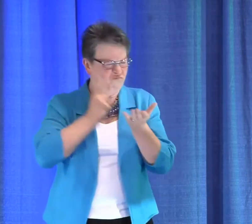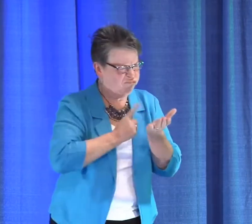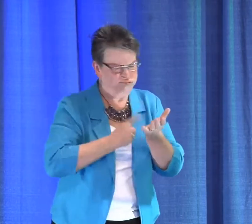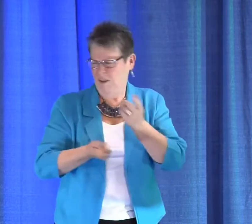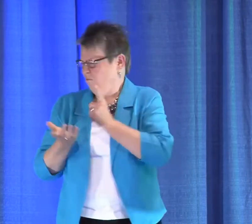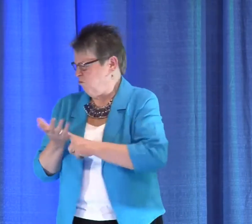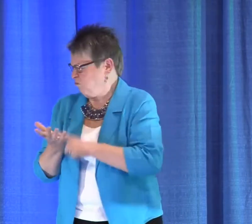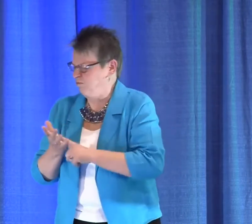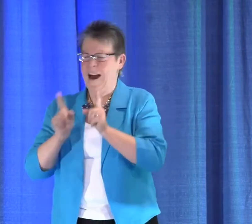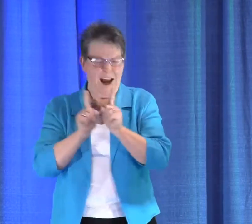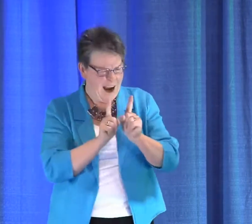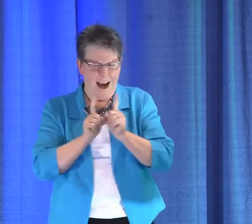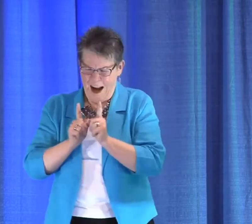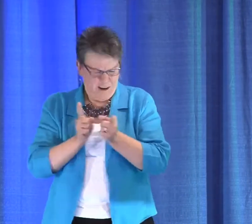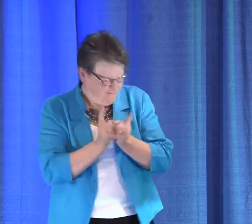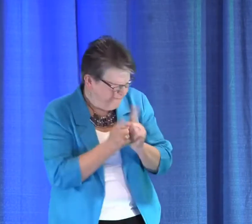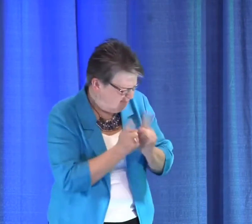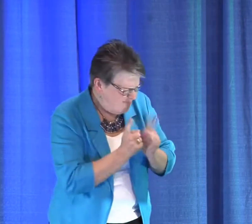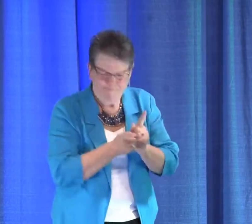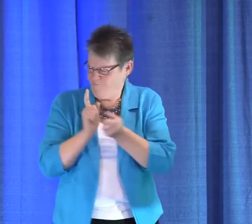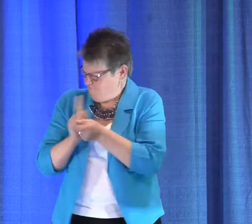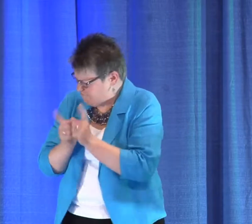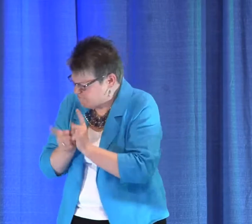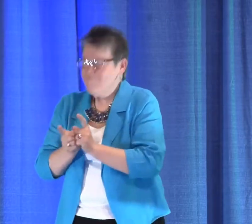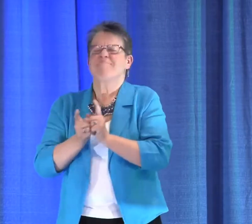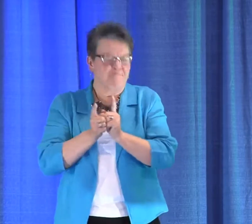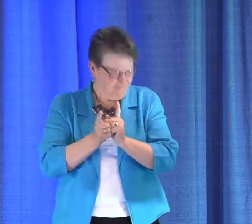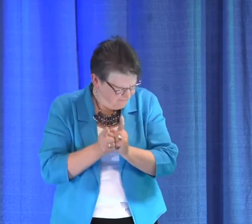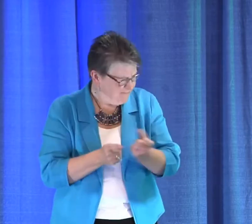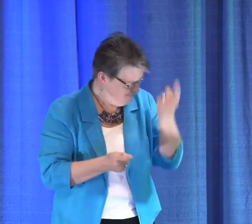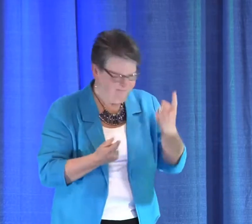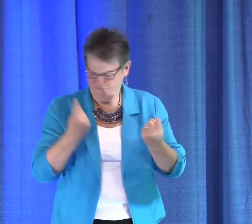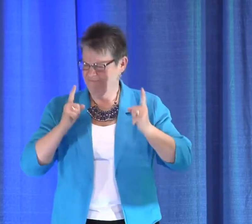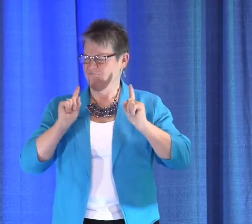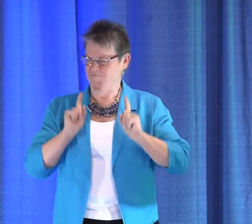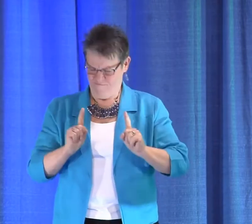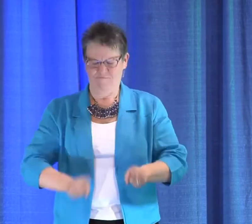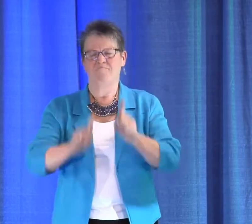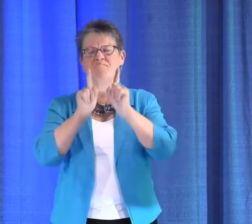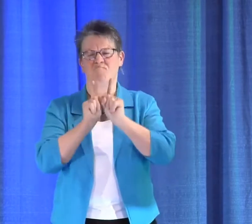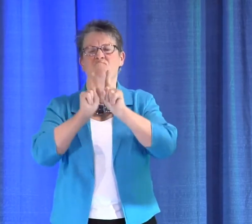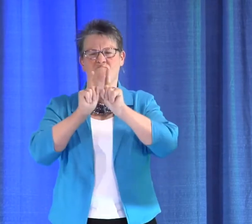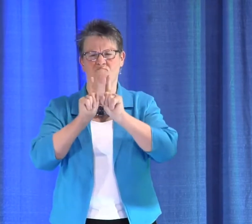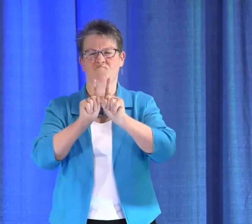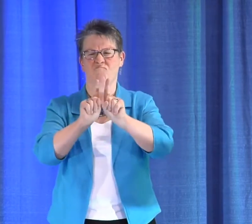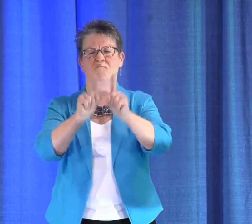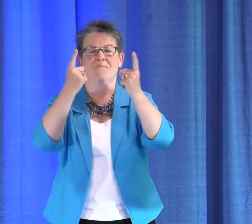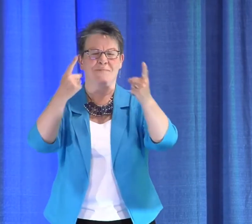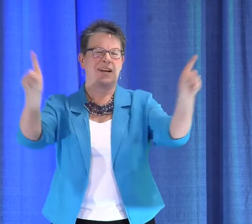Deaf and hearing interpreters must stand on the same field and work together to translate together, making sure everyone understands as the process